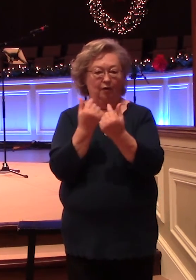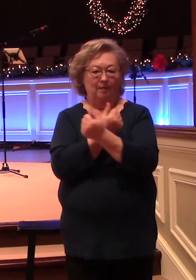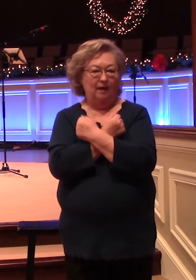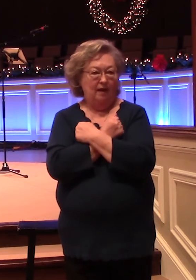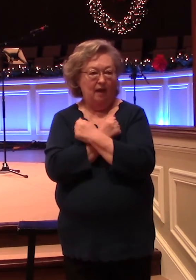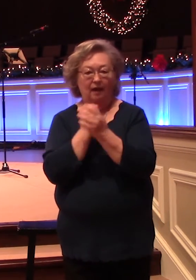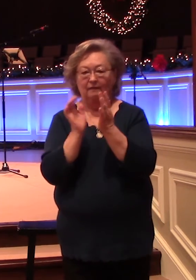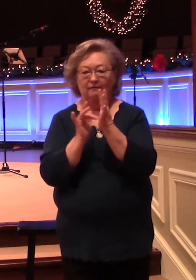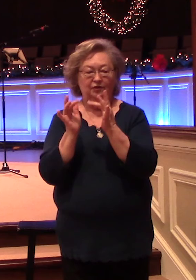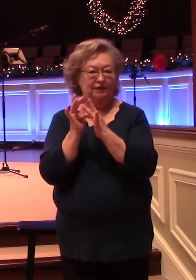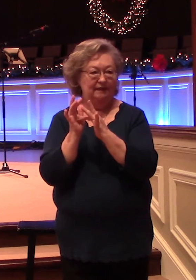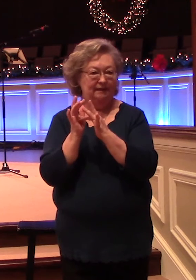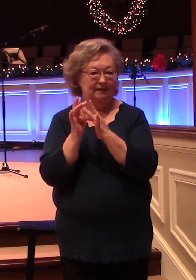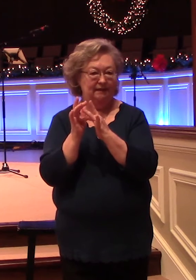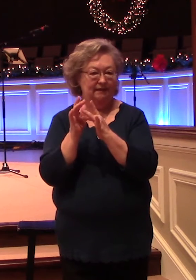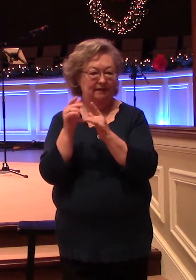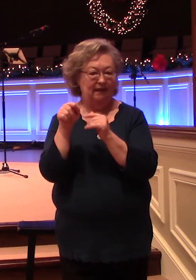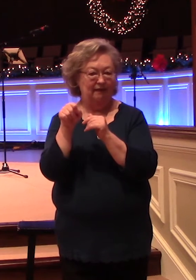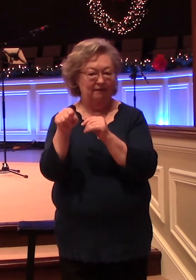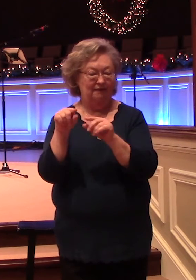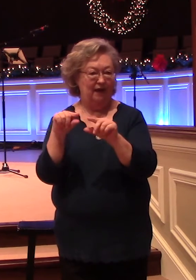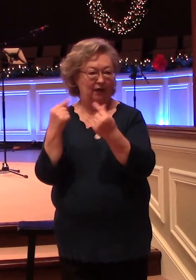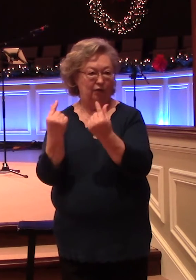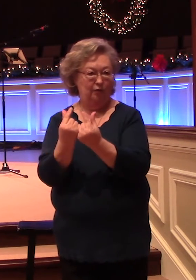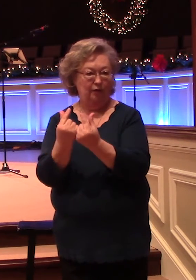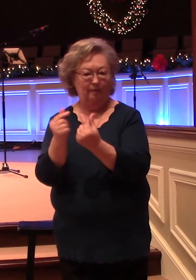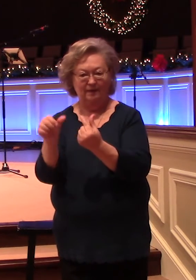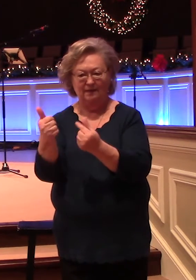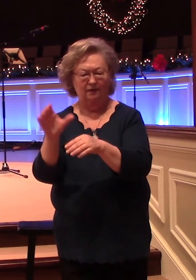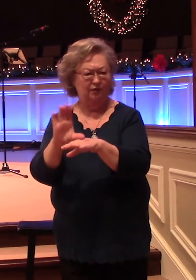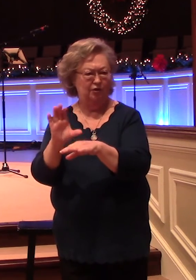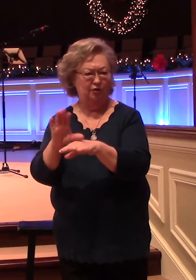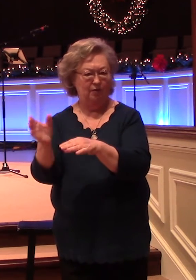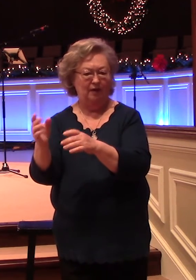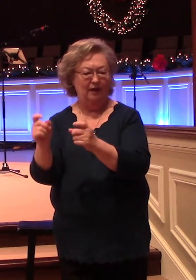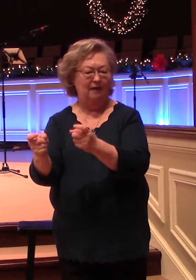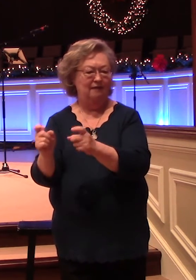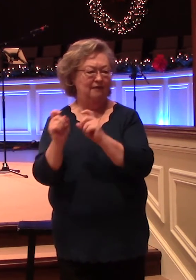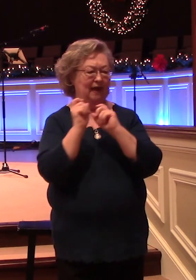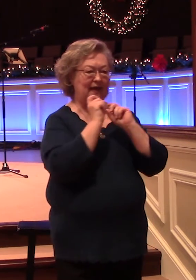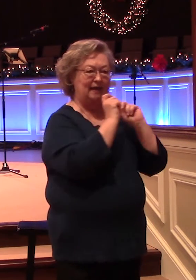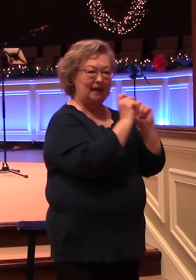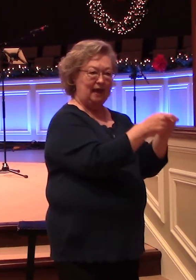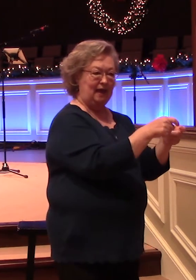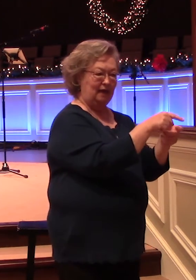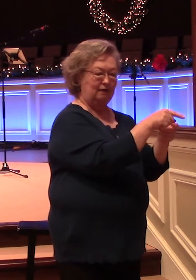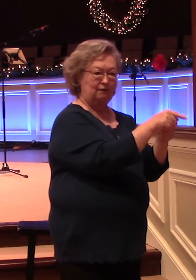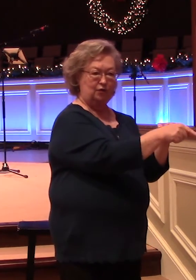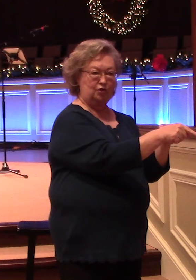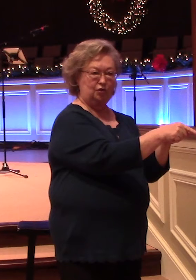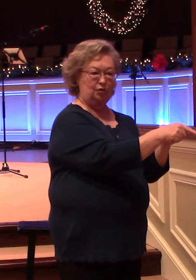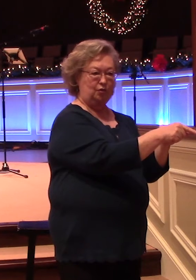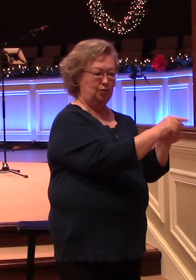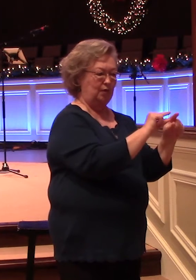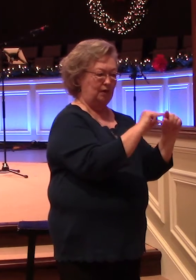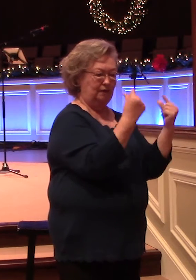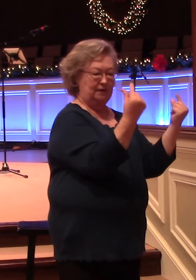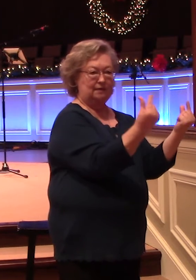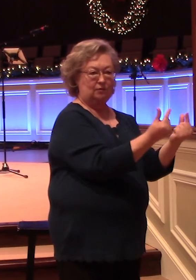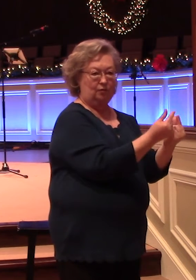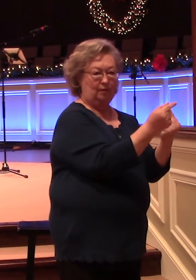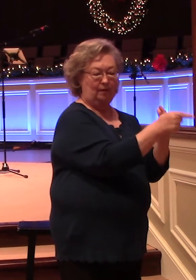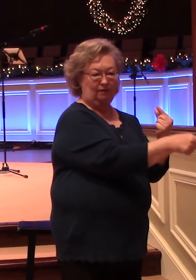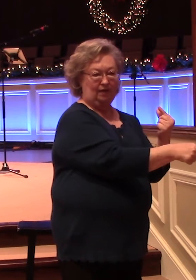gave in such a way that not children in general, not all boys and girls everywhere,